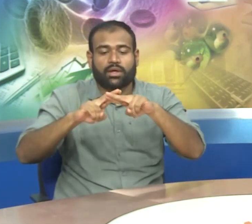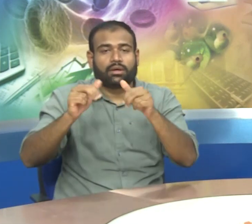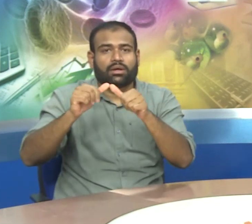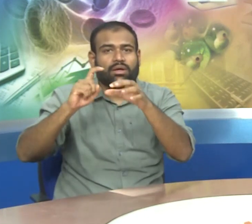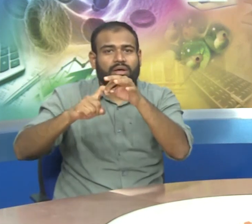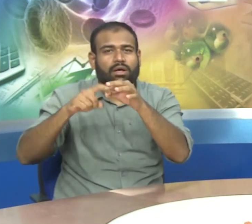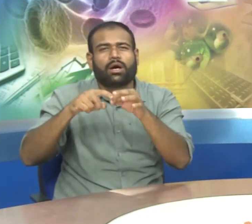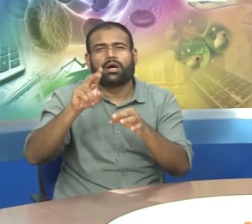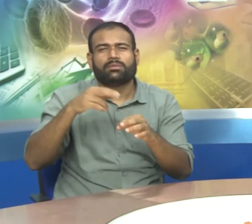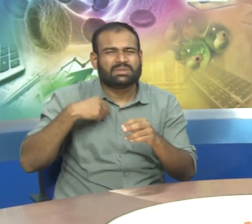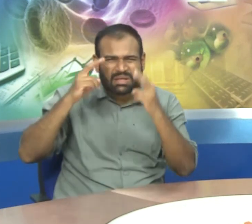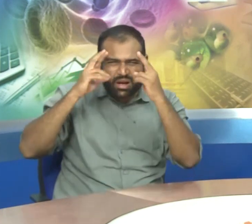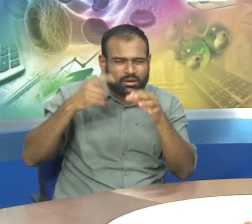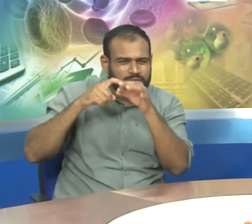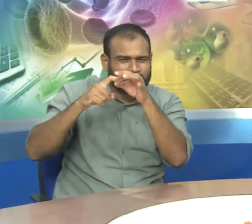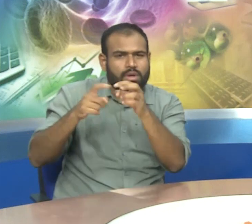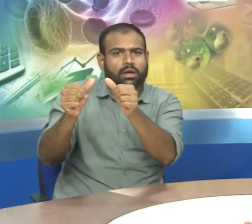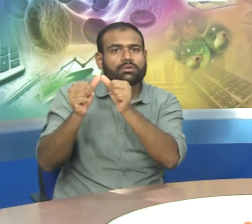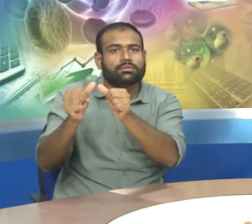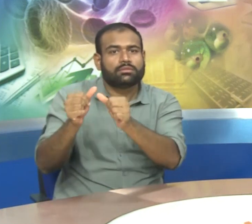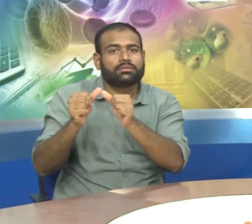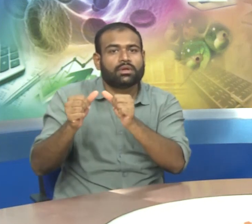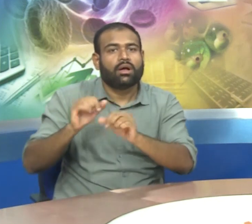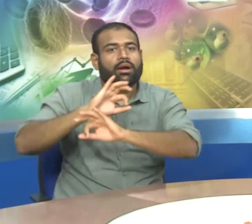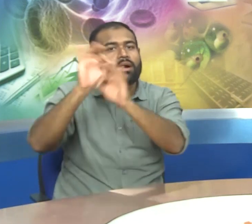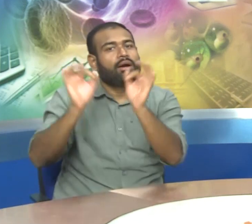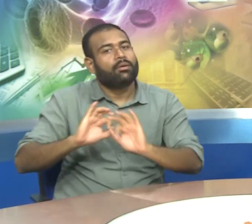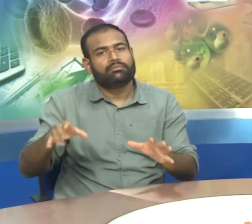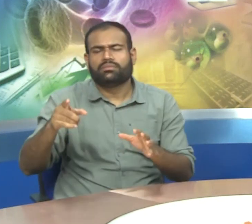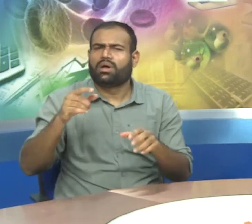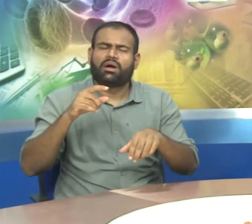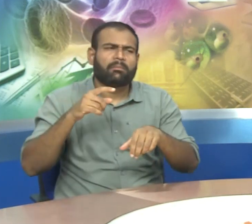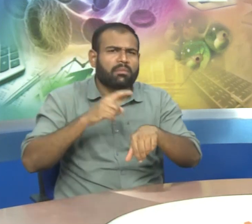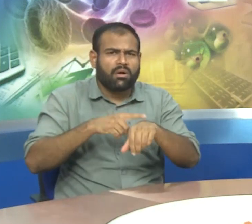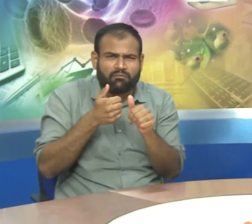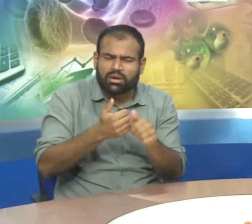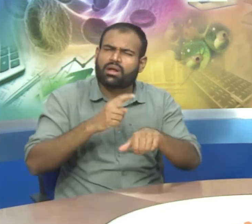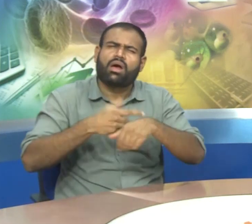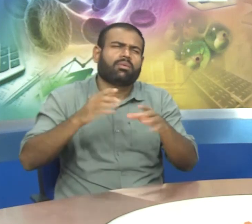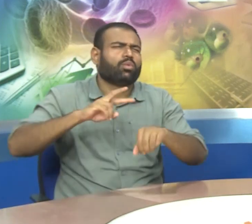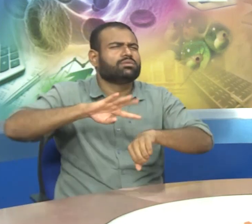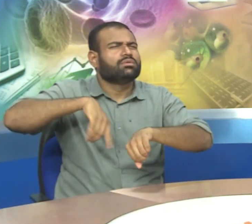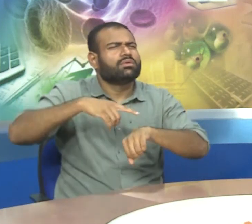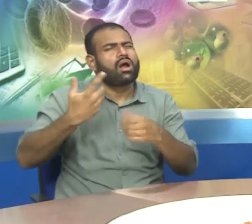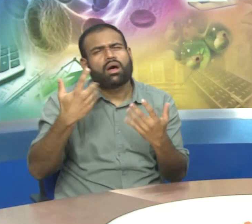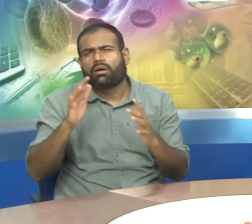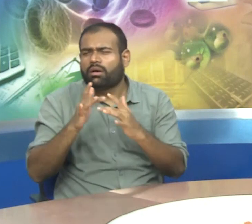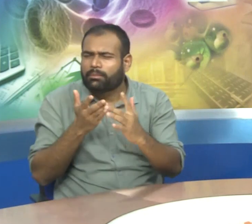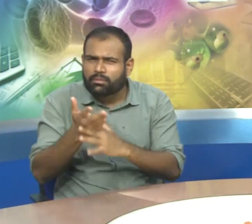provide a list of frequently asked questions and their answers on their website, which users can